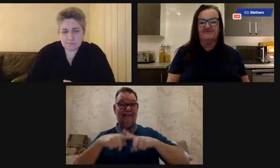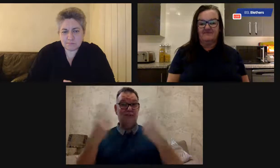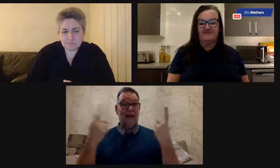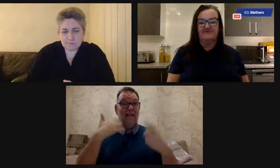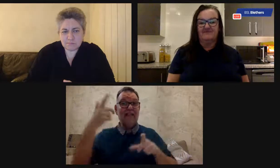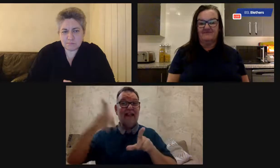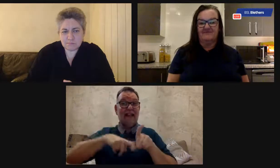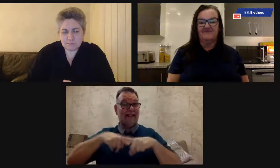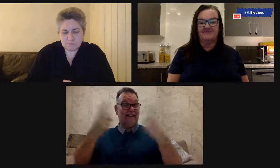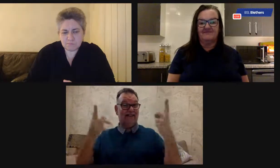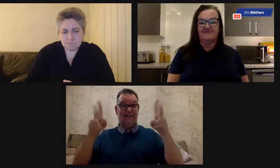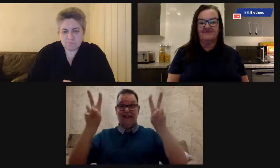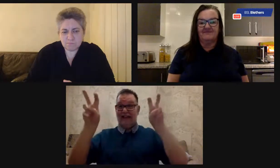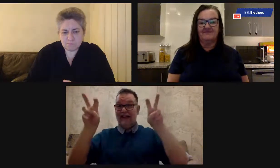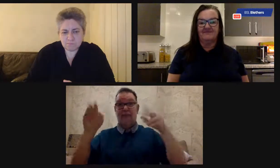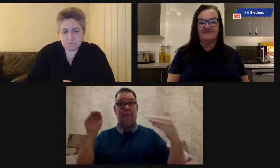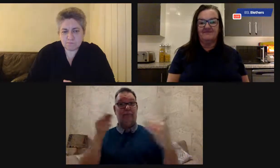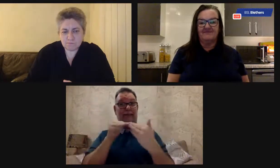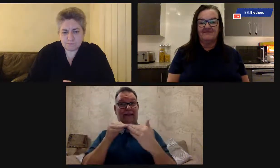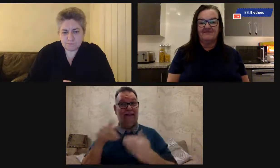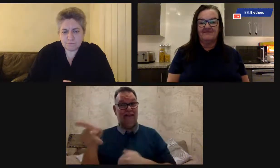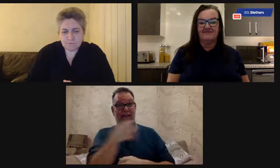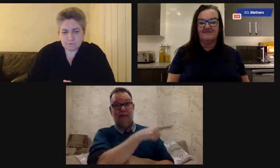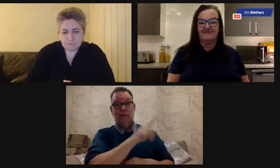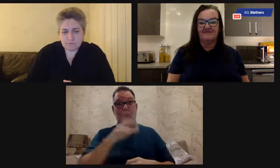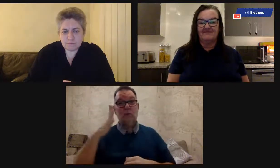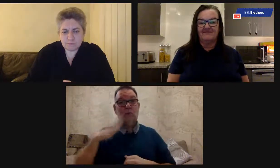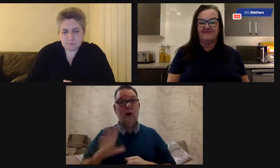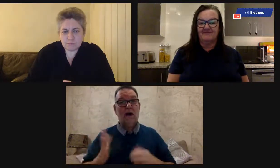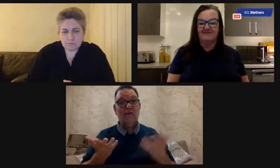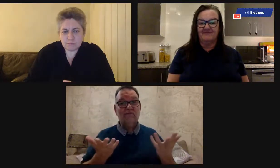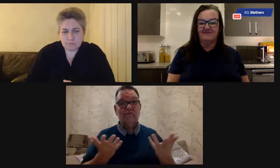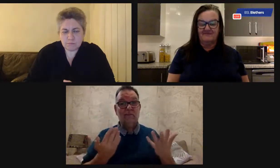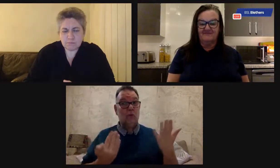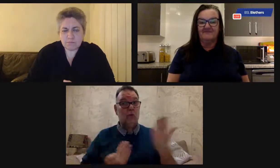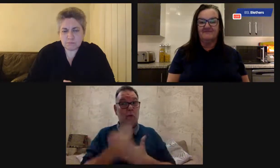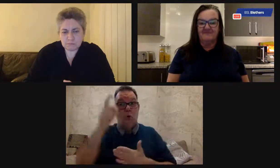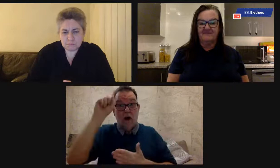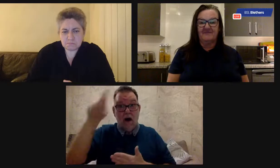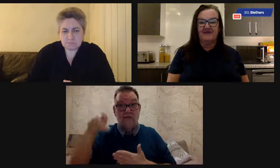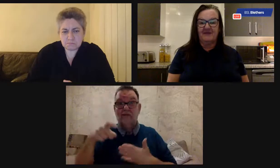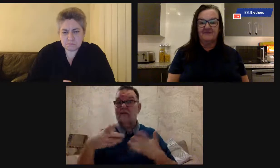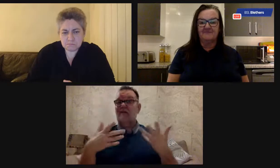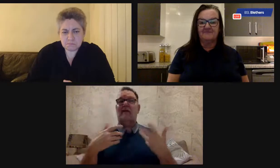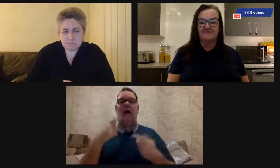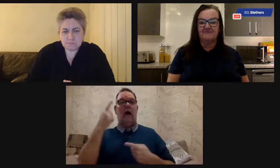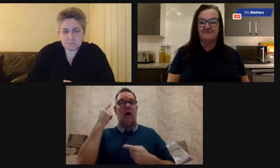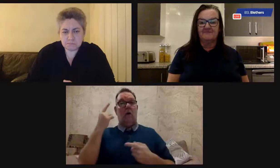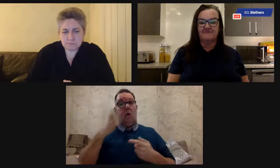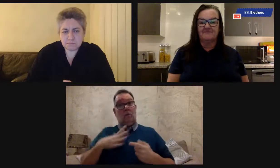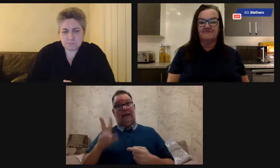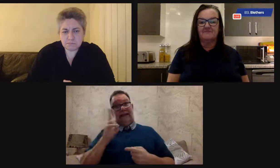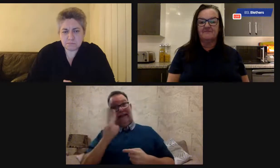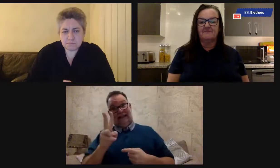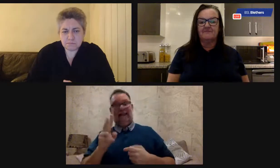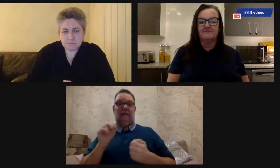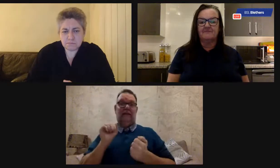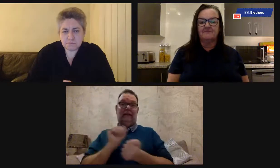games, dance, do different things, do all just whatever's happening, new